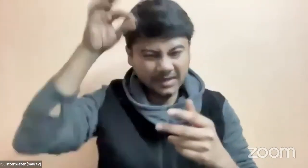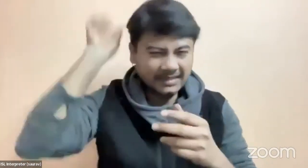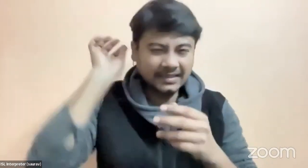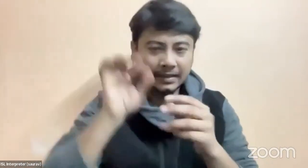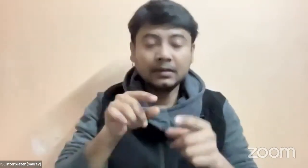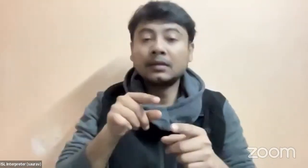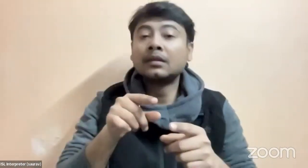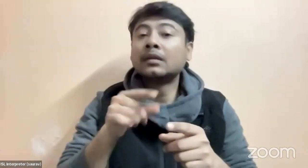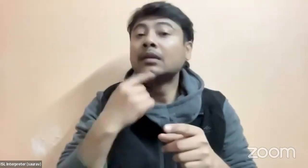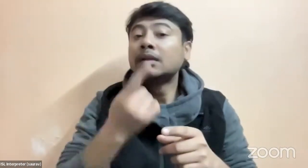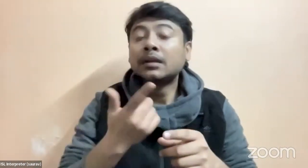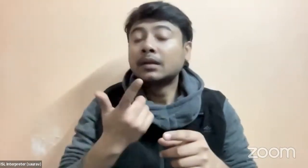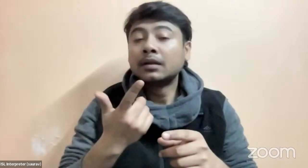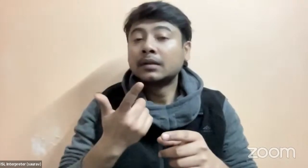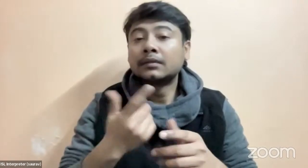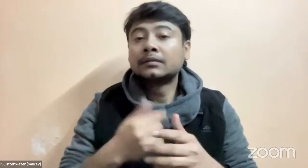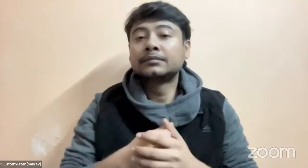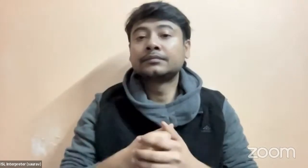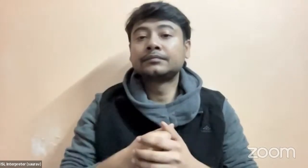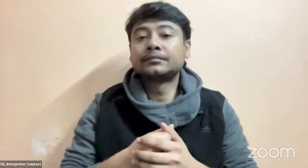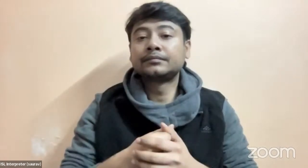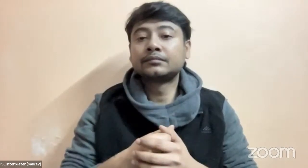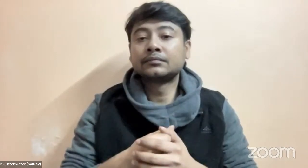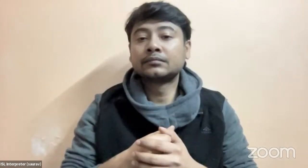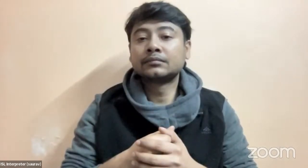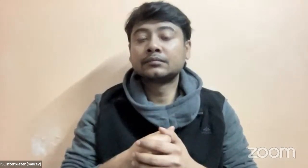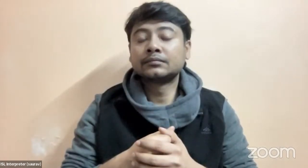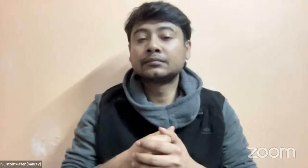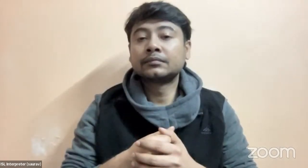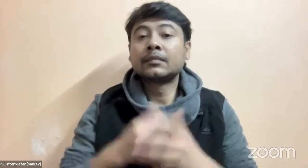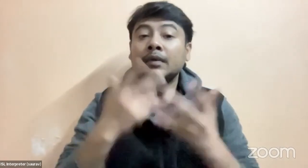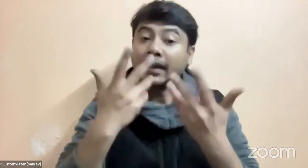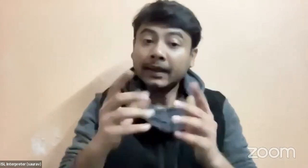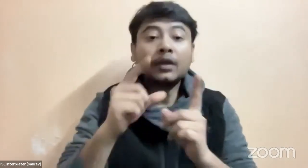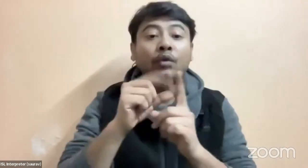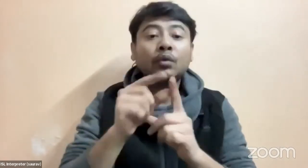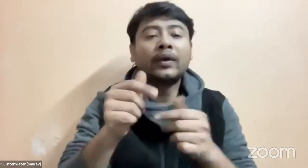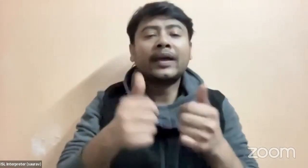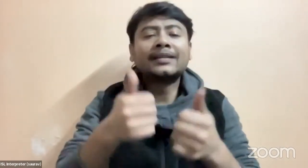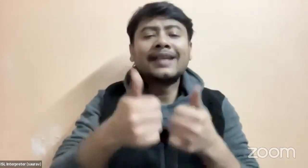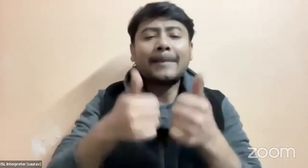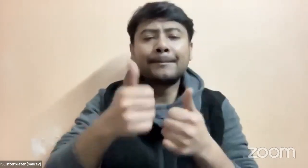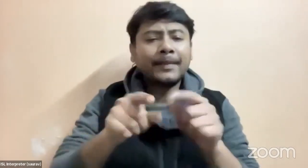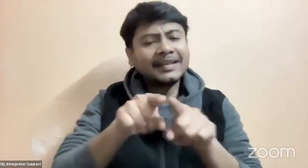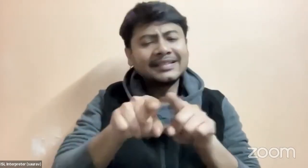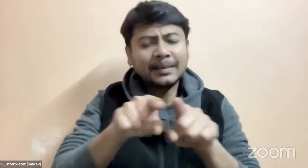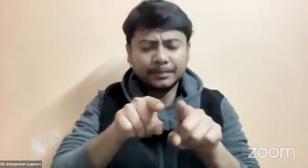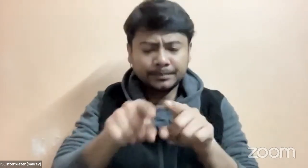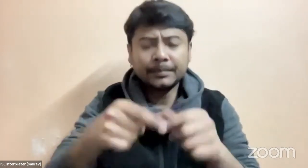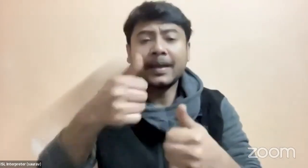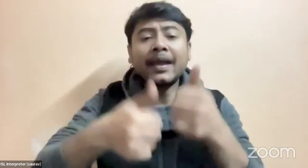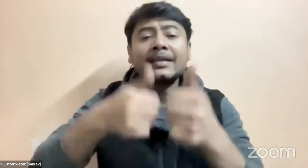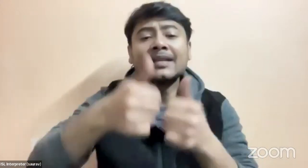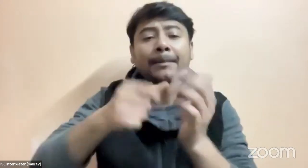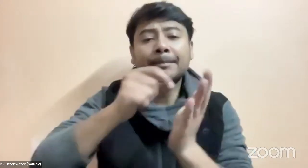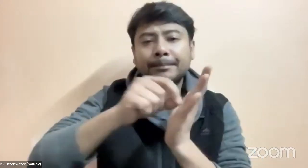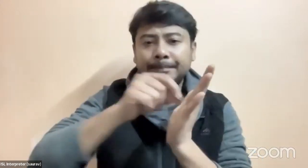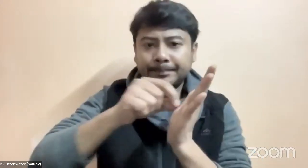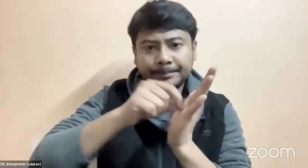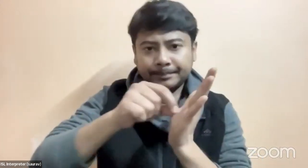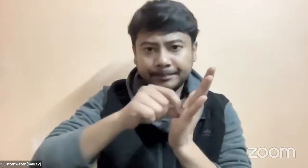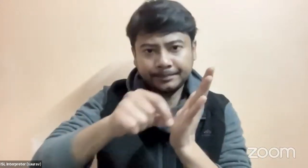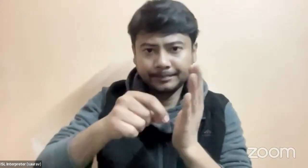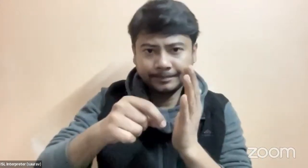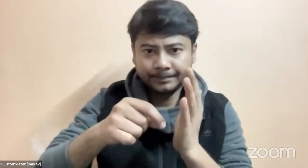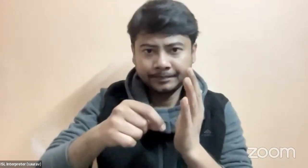task, let's say if you are writing your exam and you write your answer, whatever answer you have